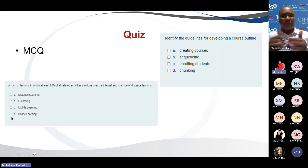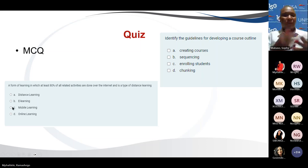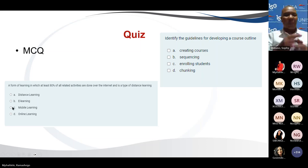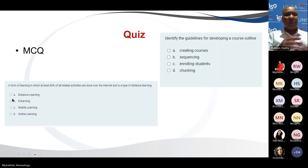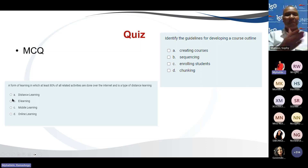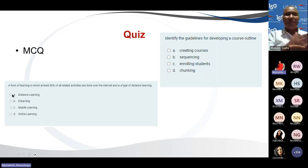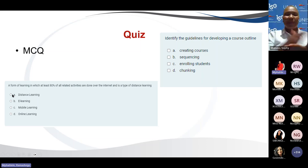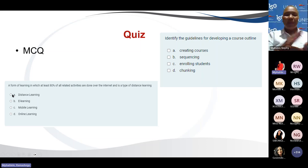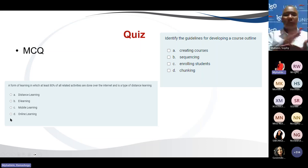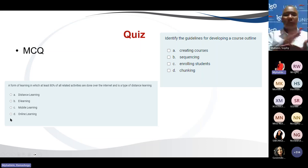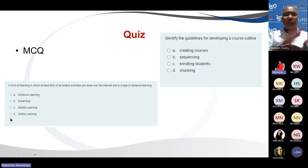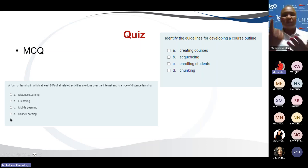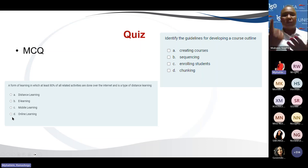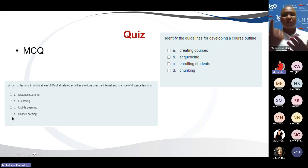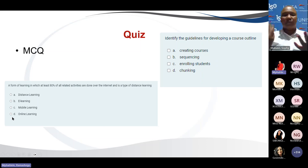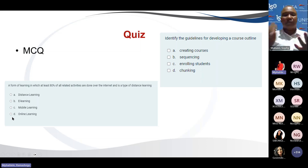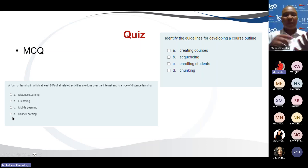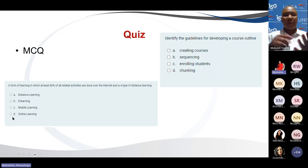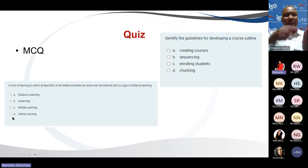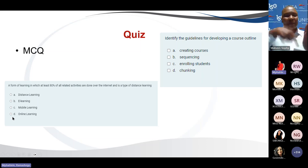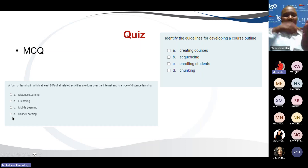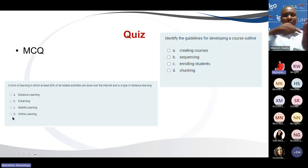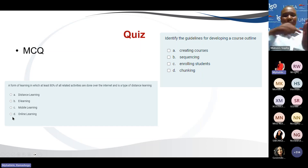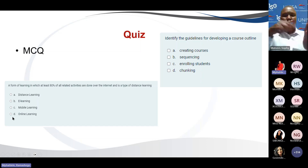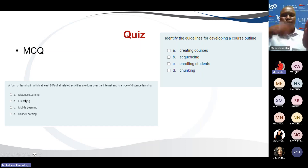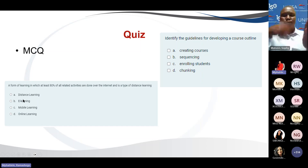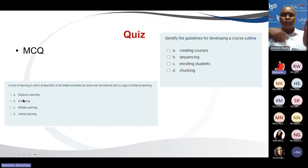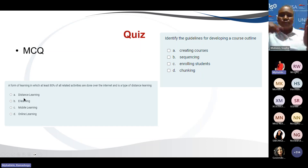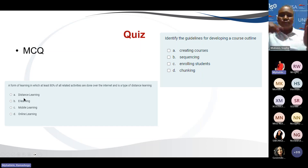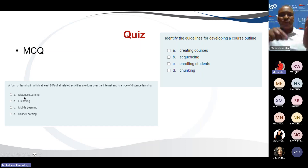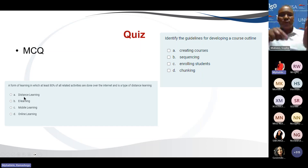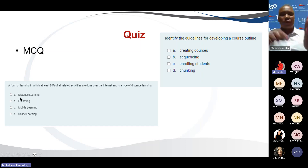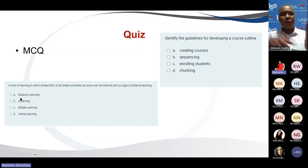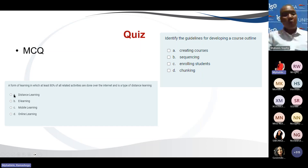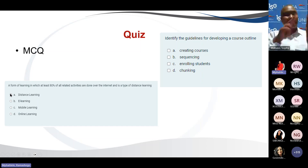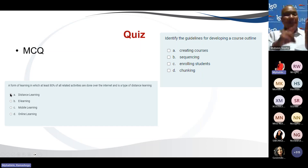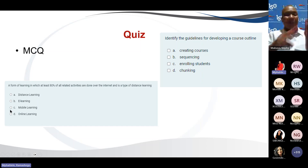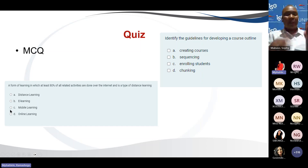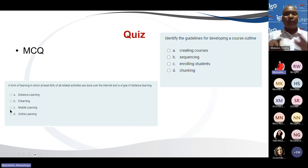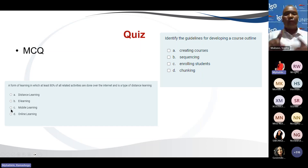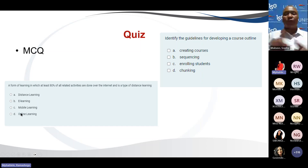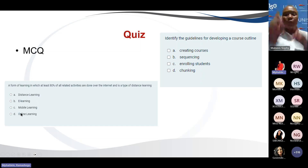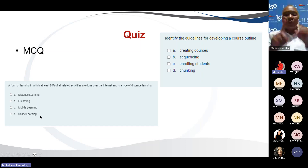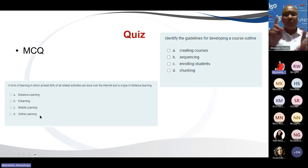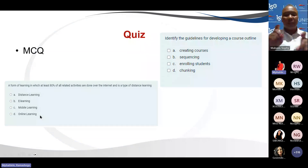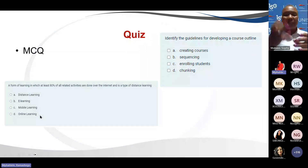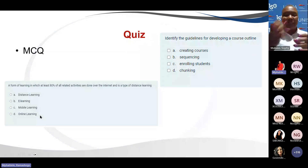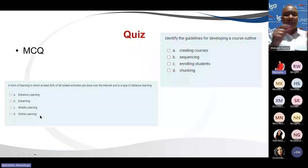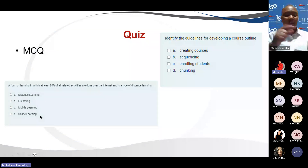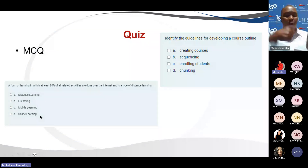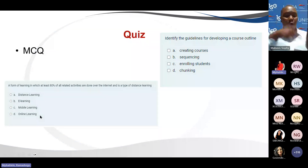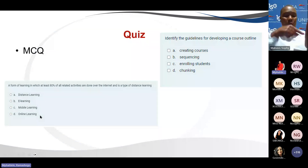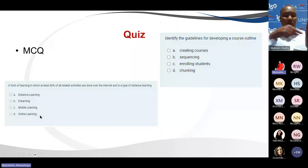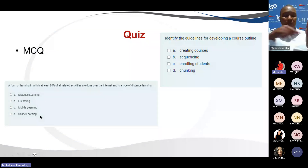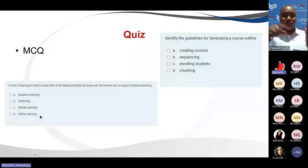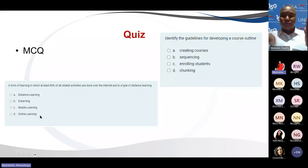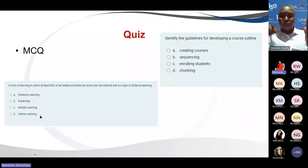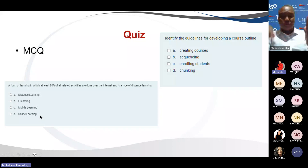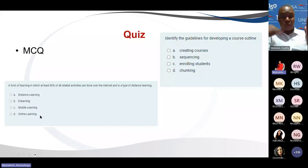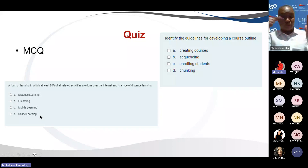some circles. So when you see a question and the options have circles, you need to know